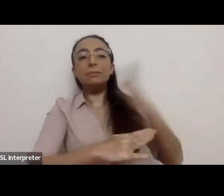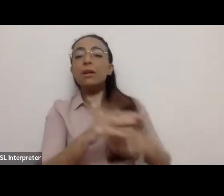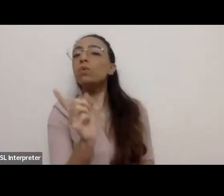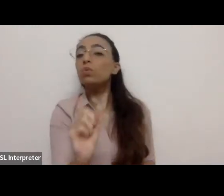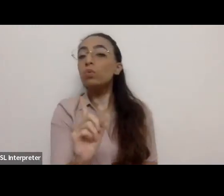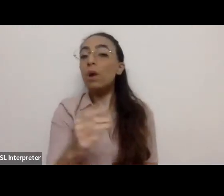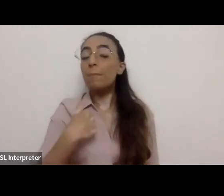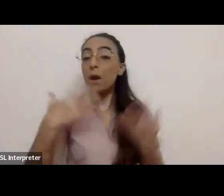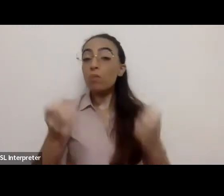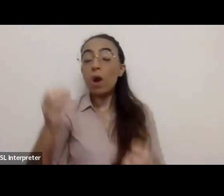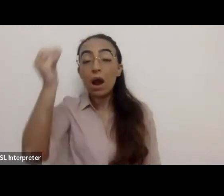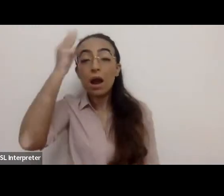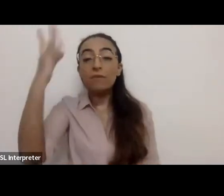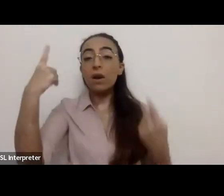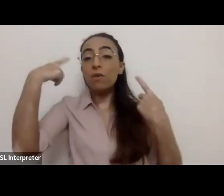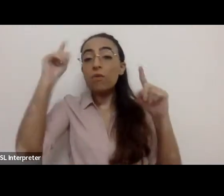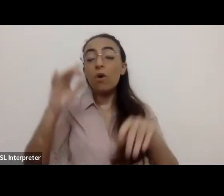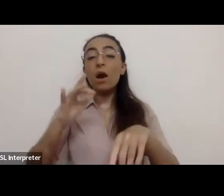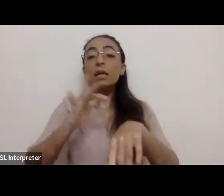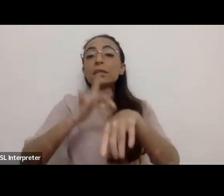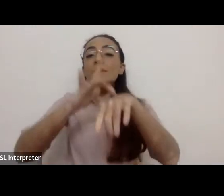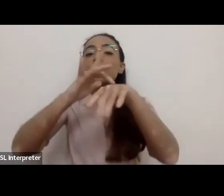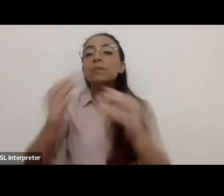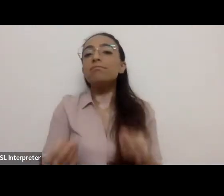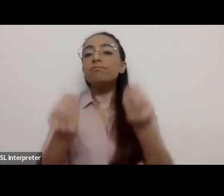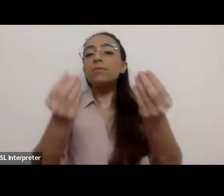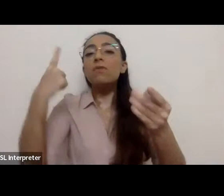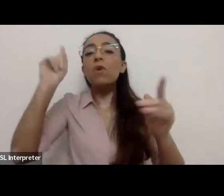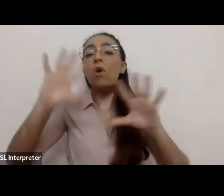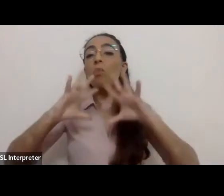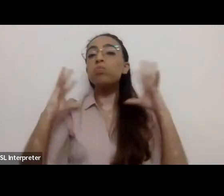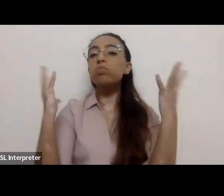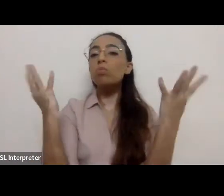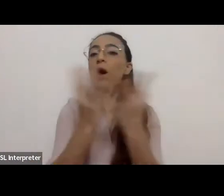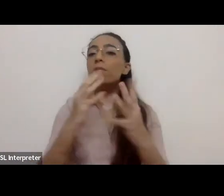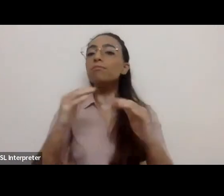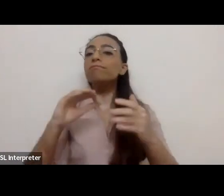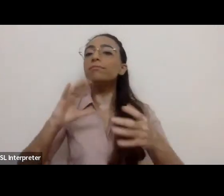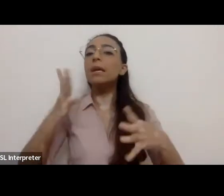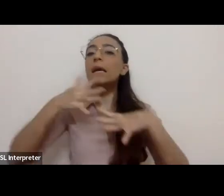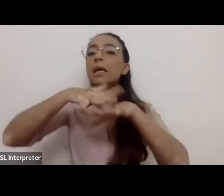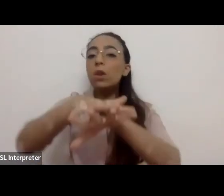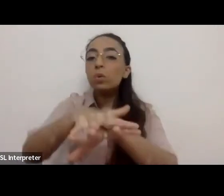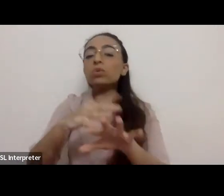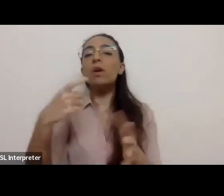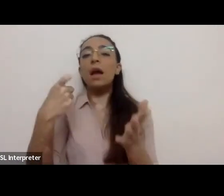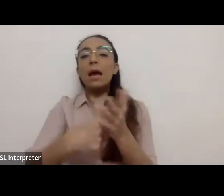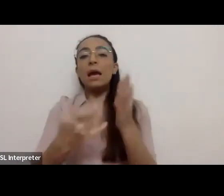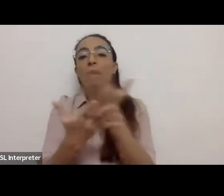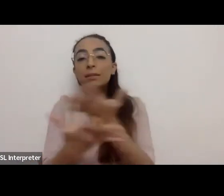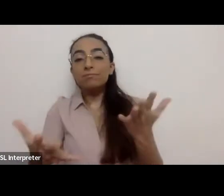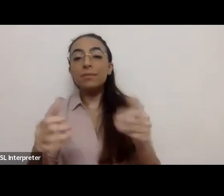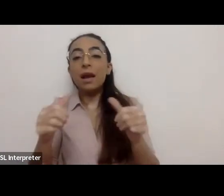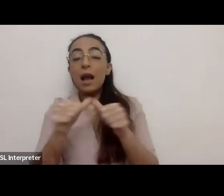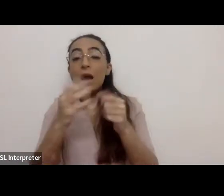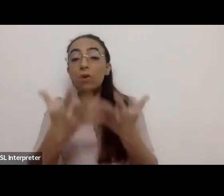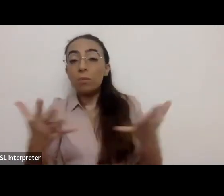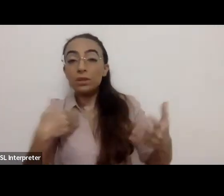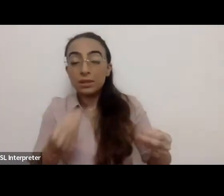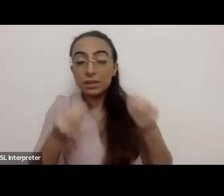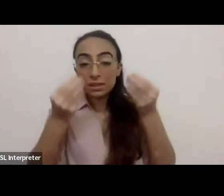To create awareness and sensitization around workplace inclusion, around reasonable accommodation. Today, most of